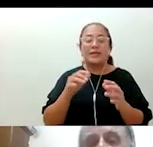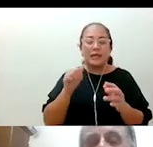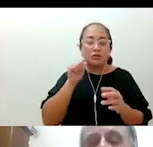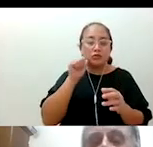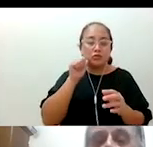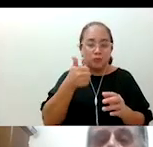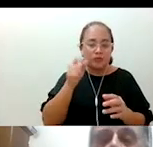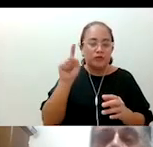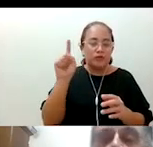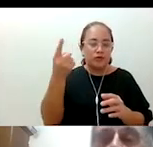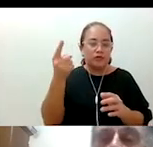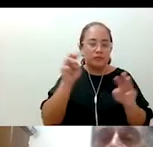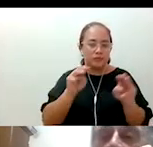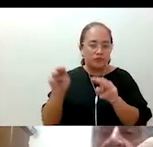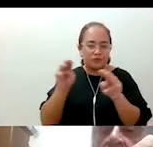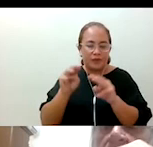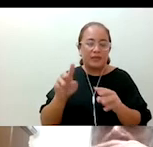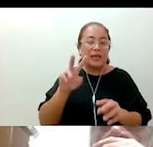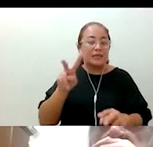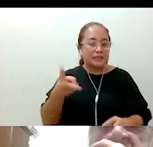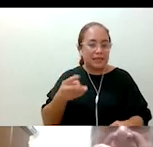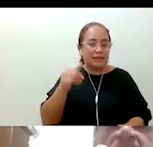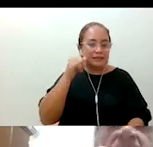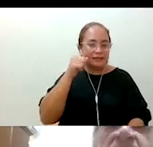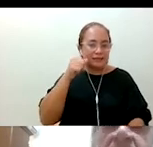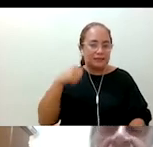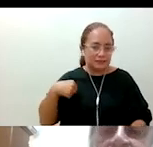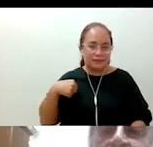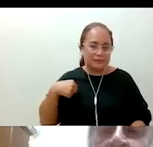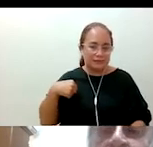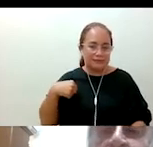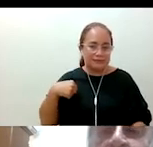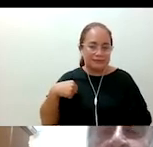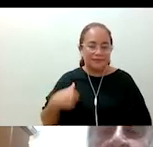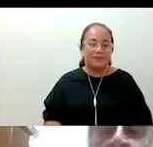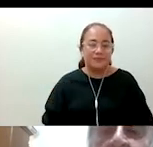should be first by movement and yesterday should be second.